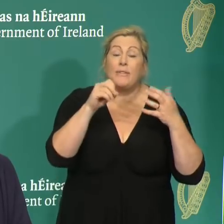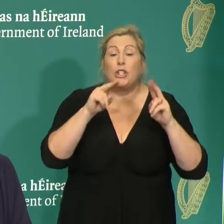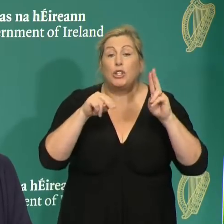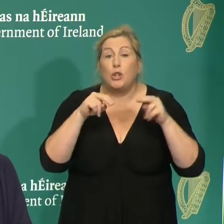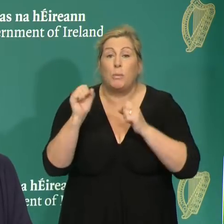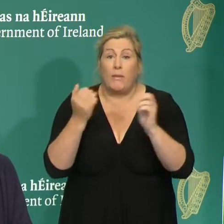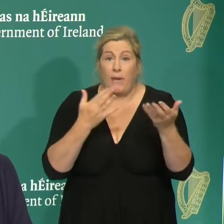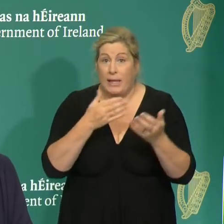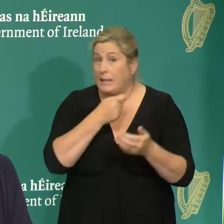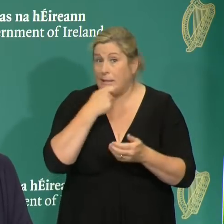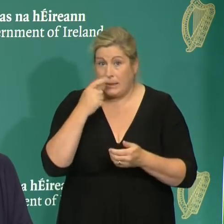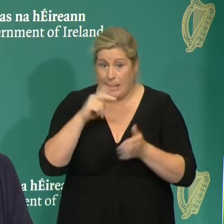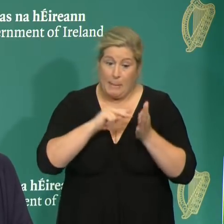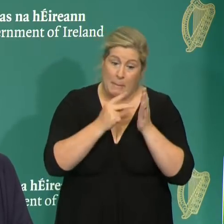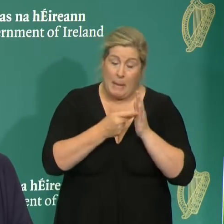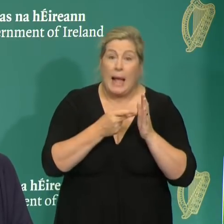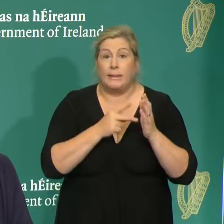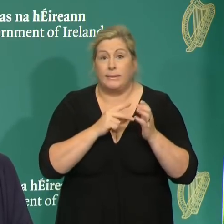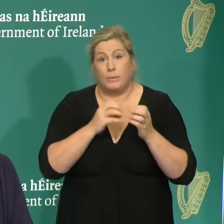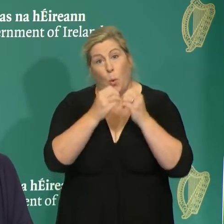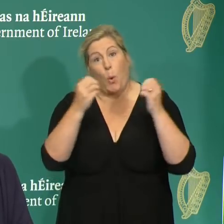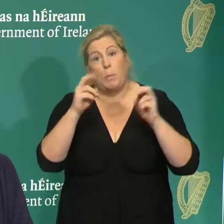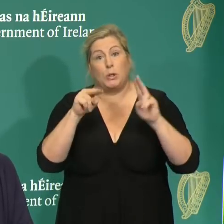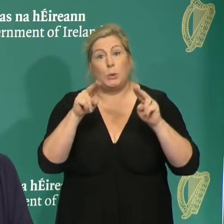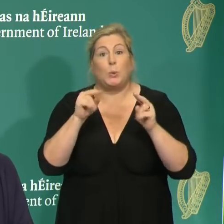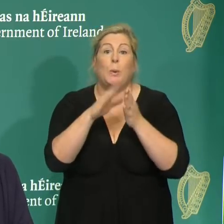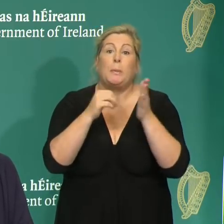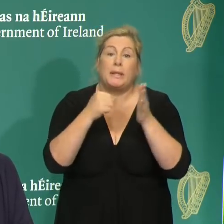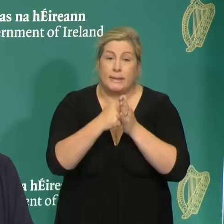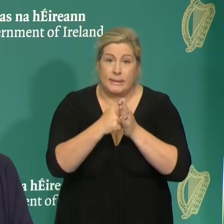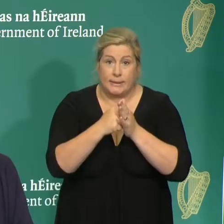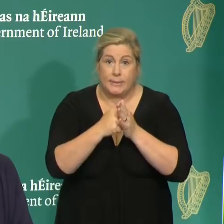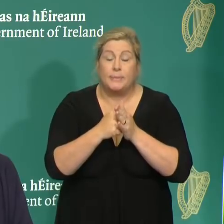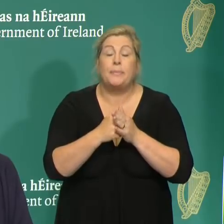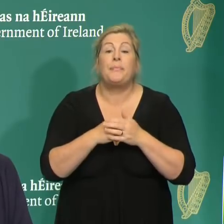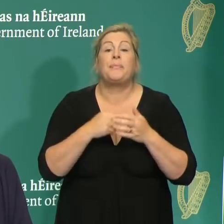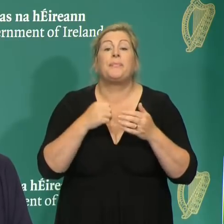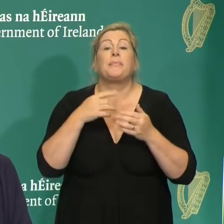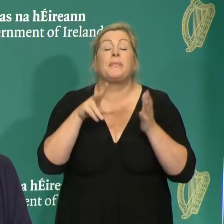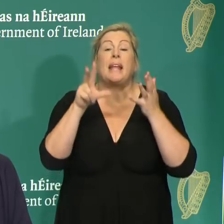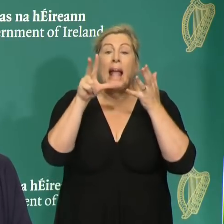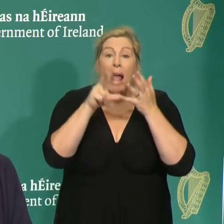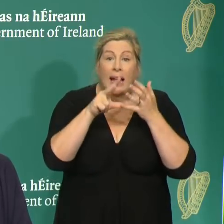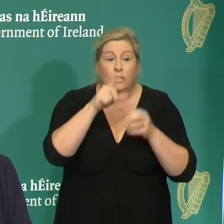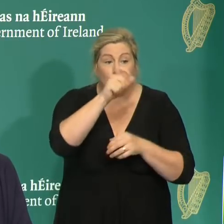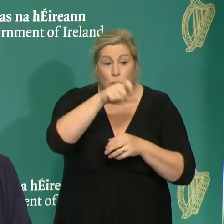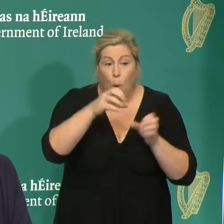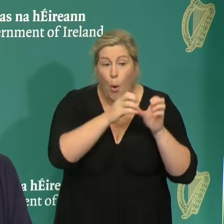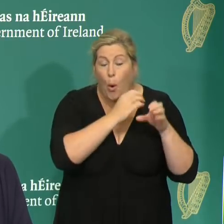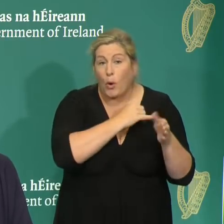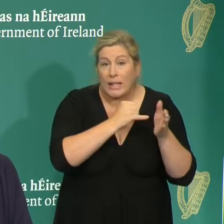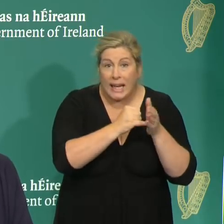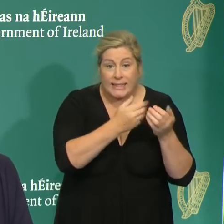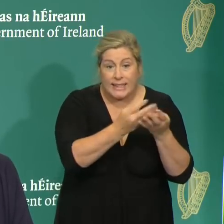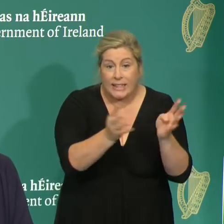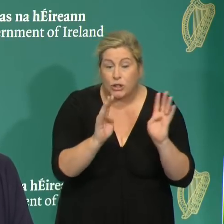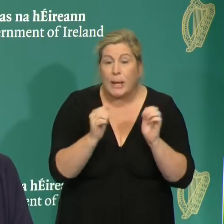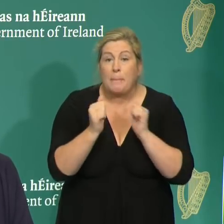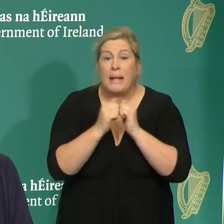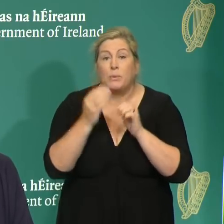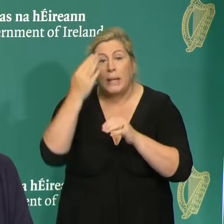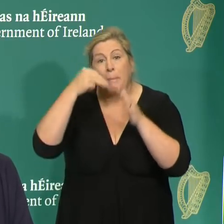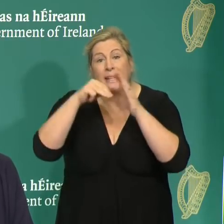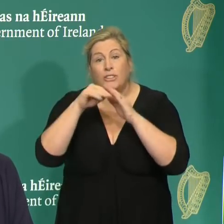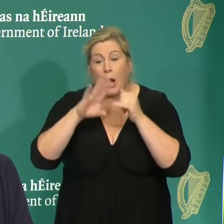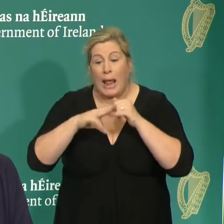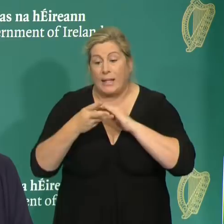new service. 8 organisations representing the sector met with the Minister last week, and all organisations